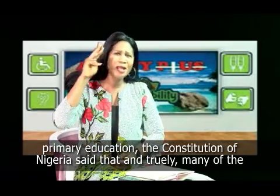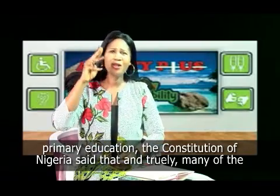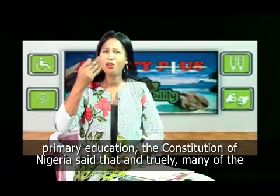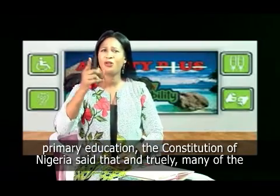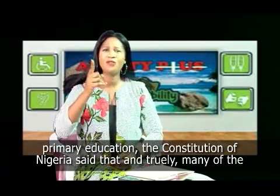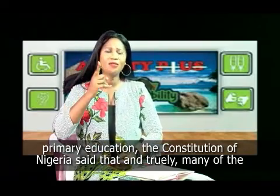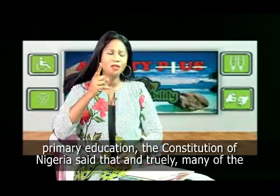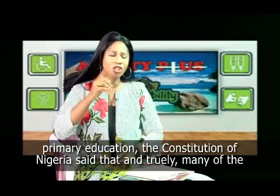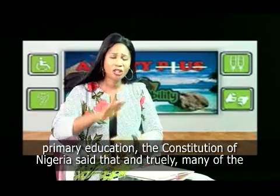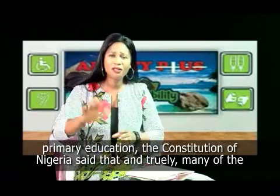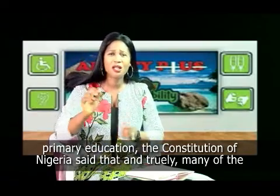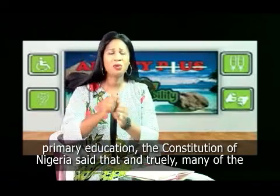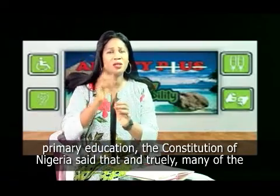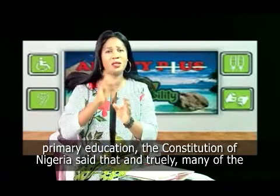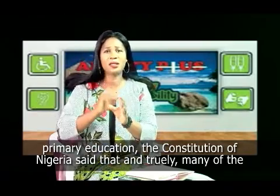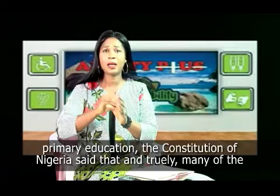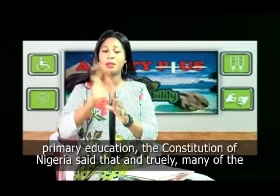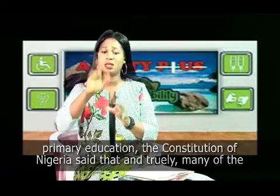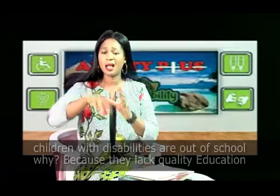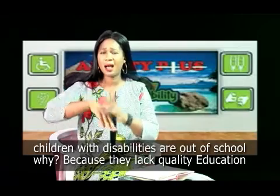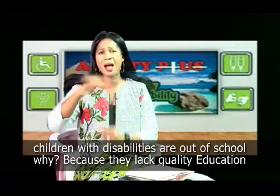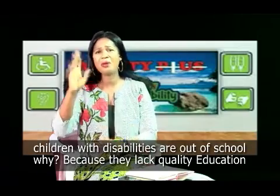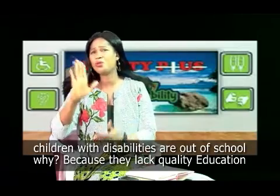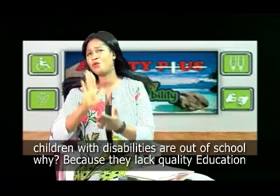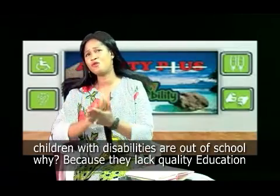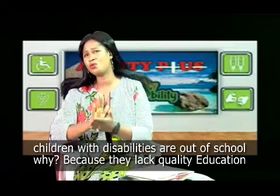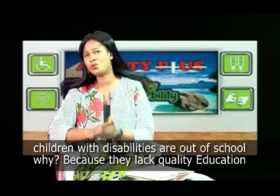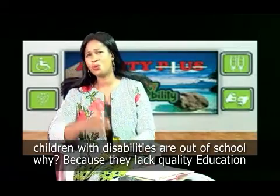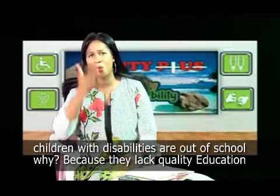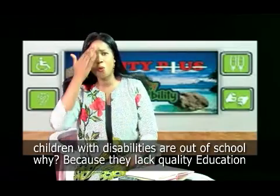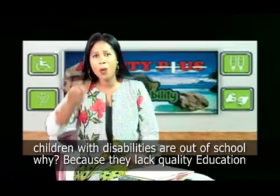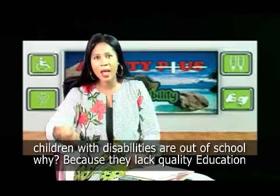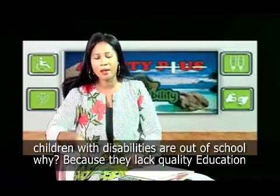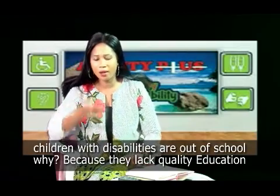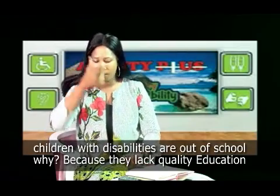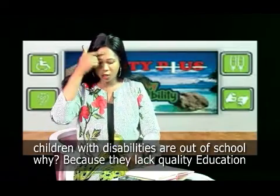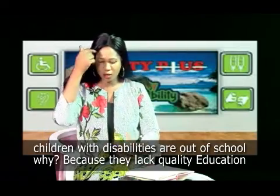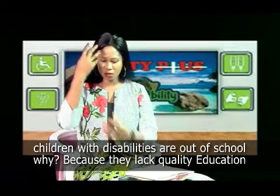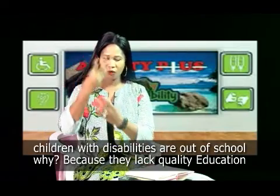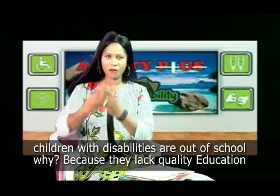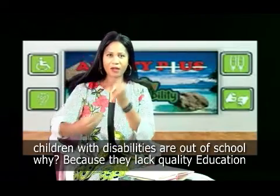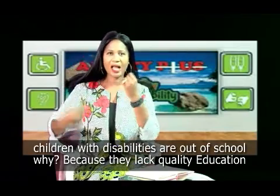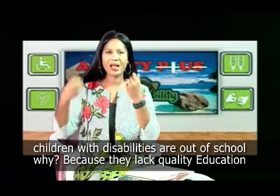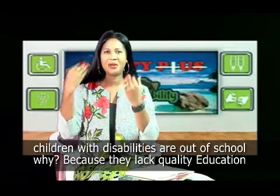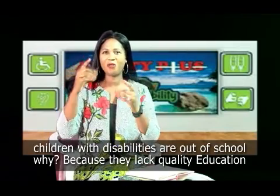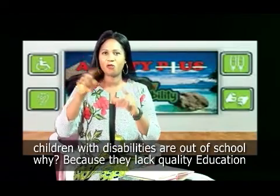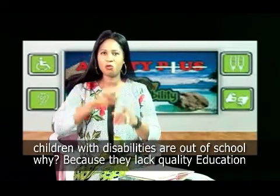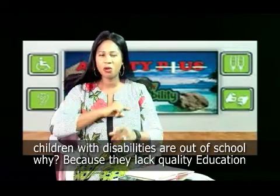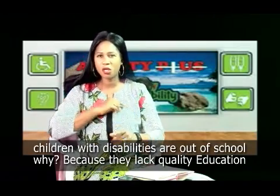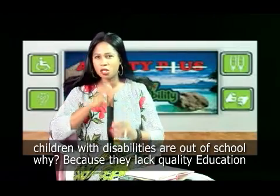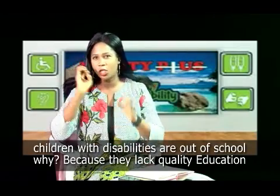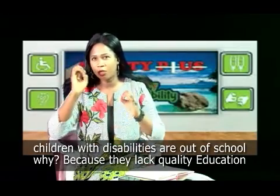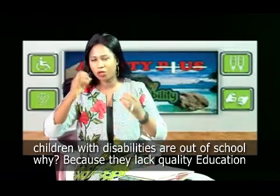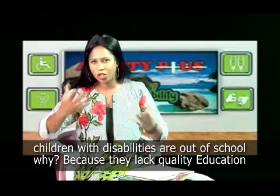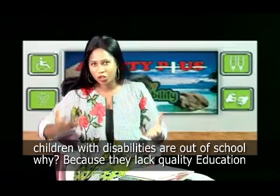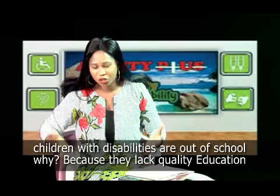And truly, many of the children with disabilities are out of school. Why? Because they lack